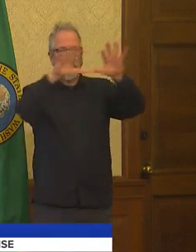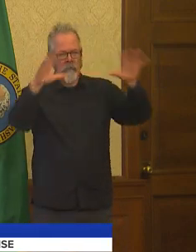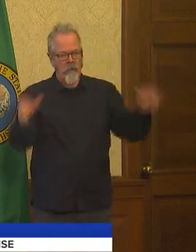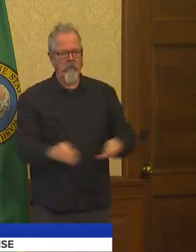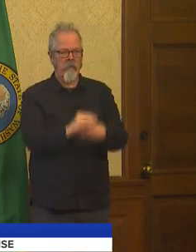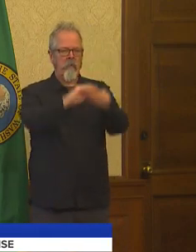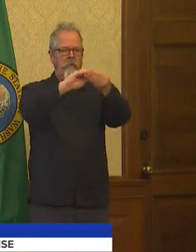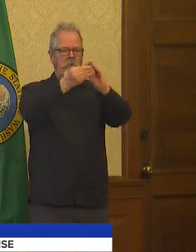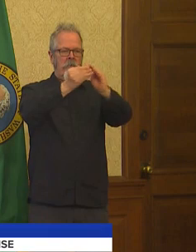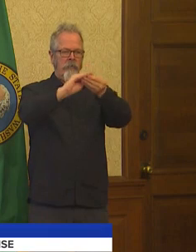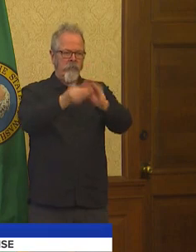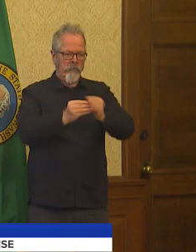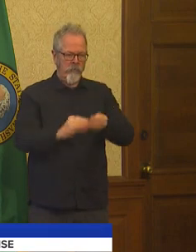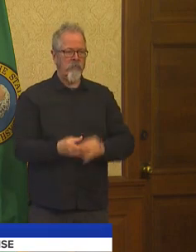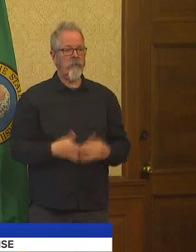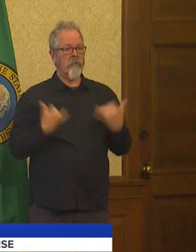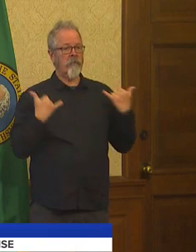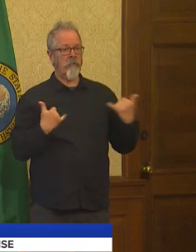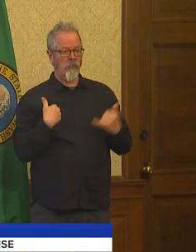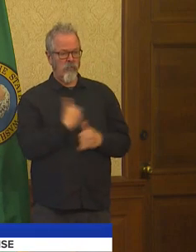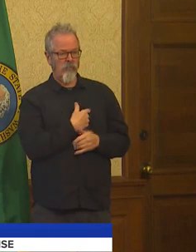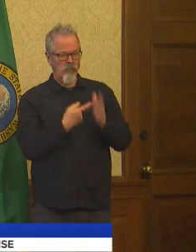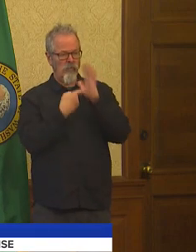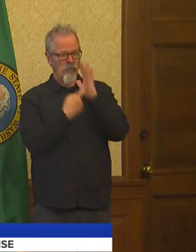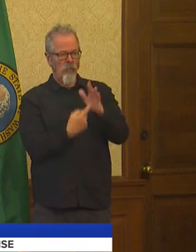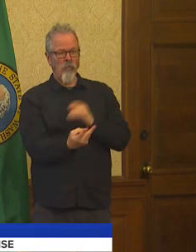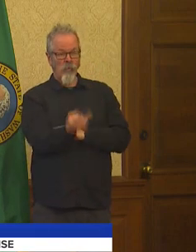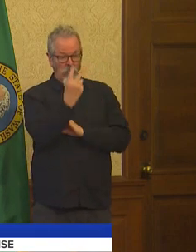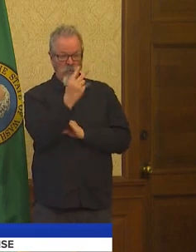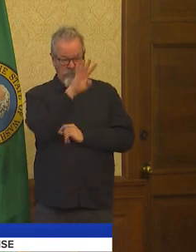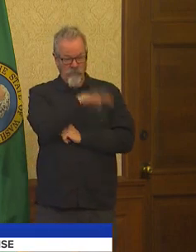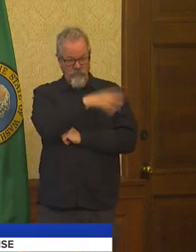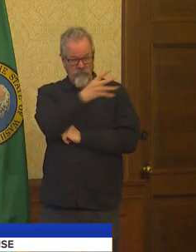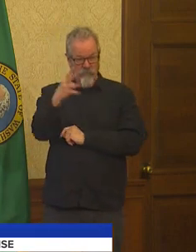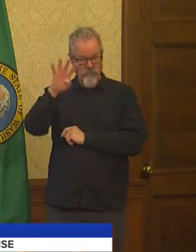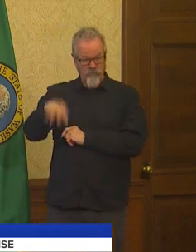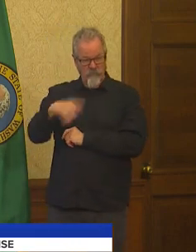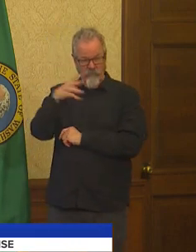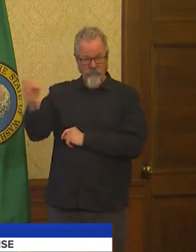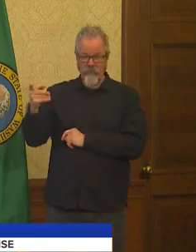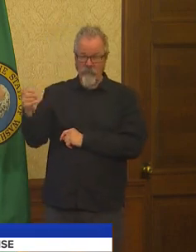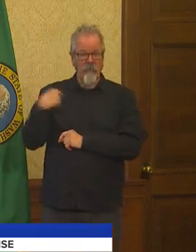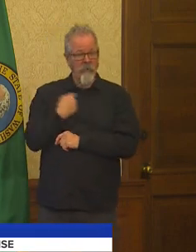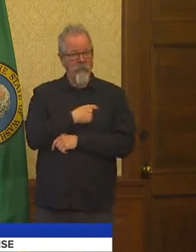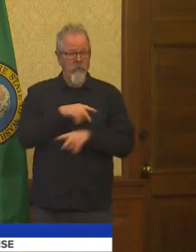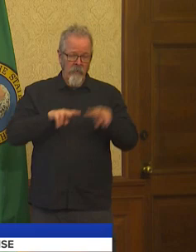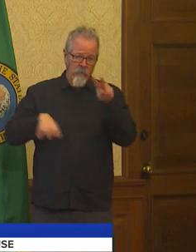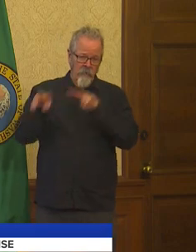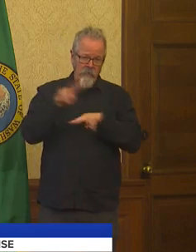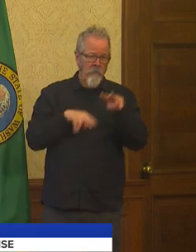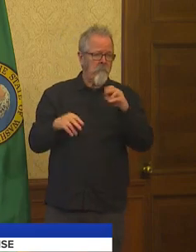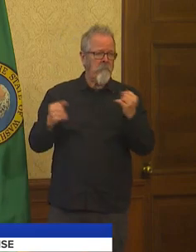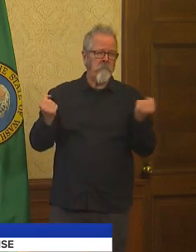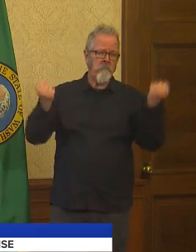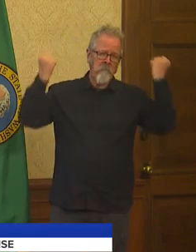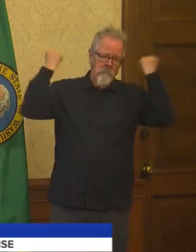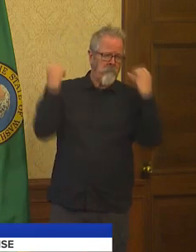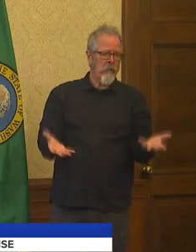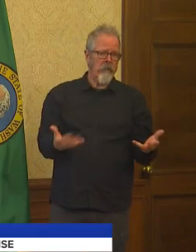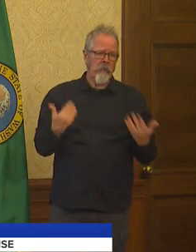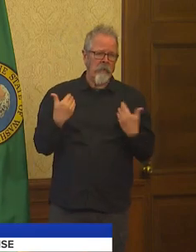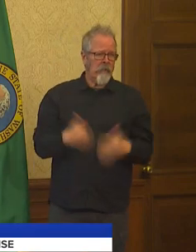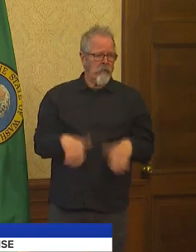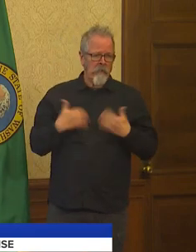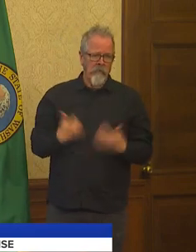that we have enough surge capacity available in the event that this virus took off again. That is a very